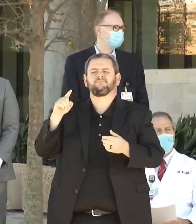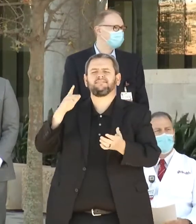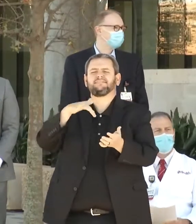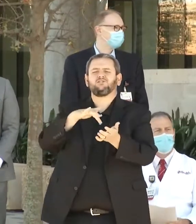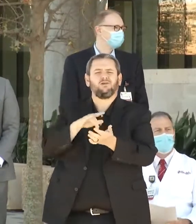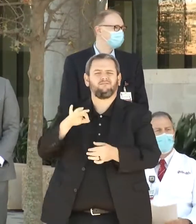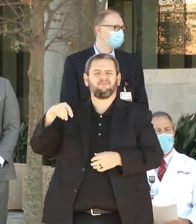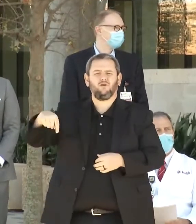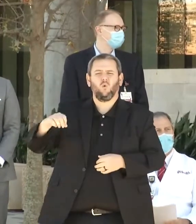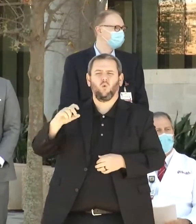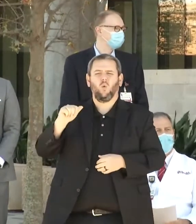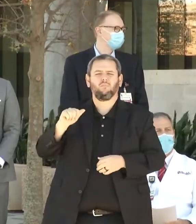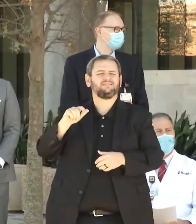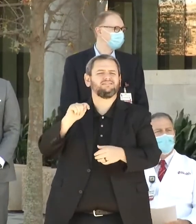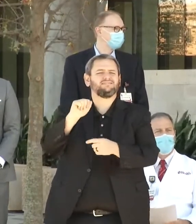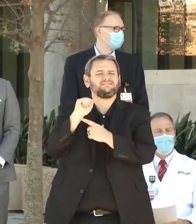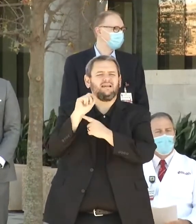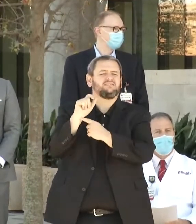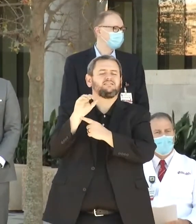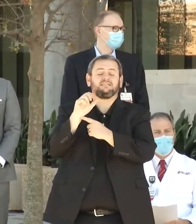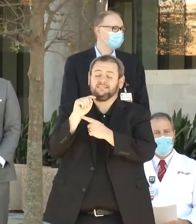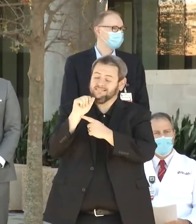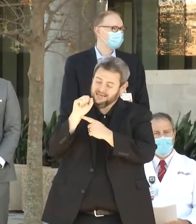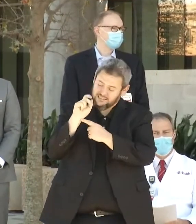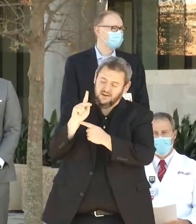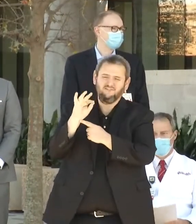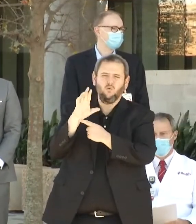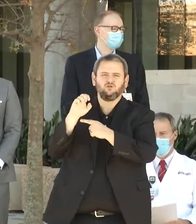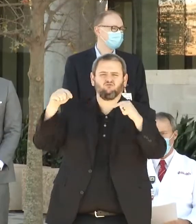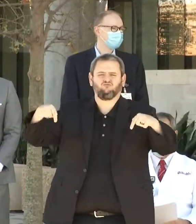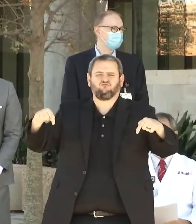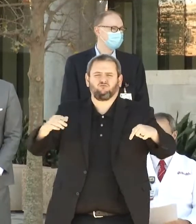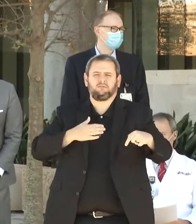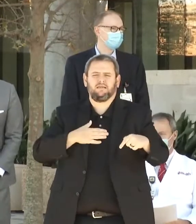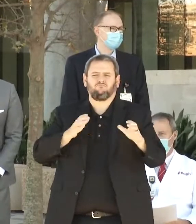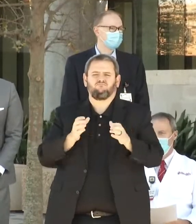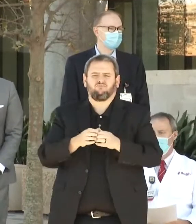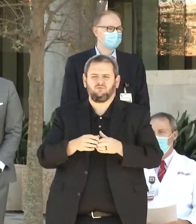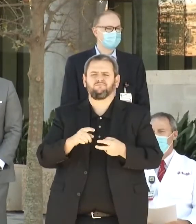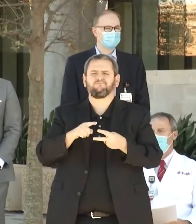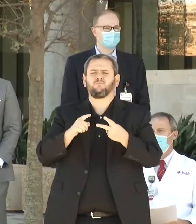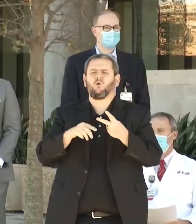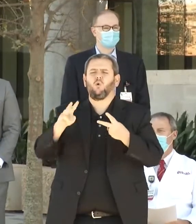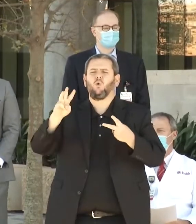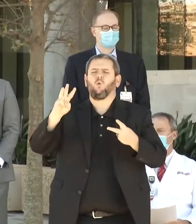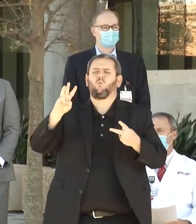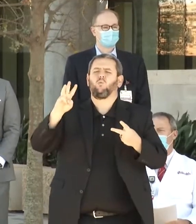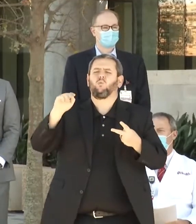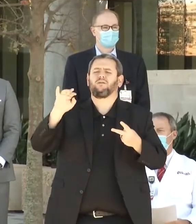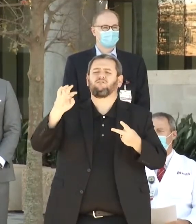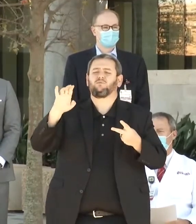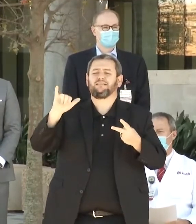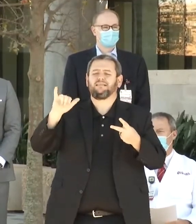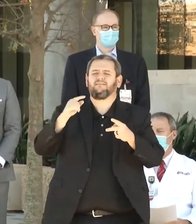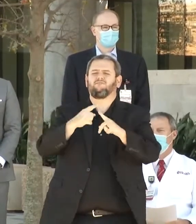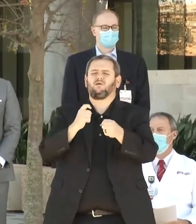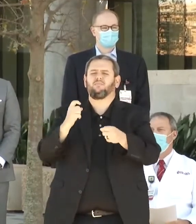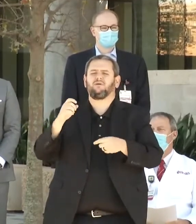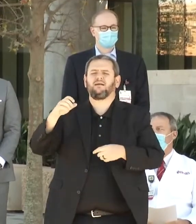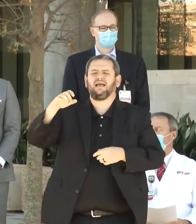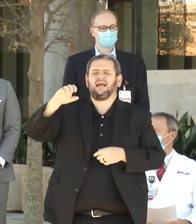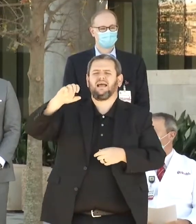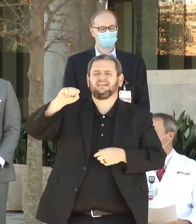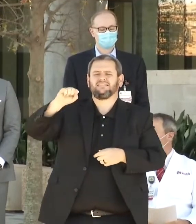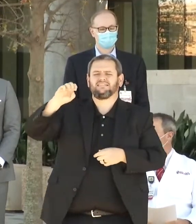Dr. Kersey Winfrey, Chief Medical Officer for SSM Health. Dr. Chad Smith,